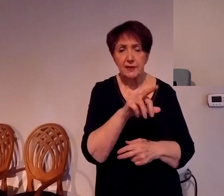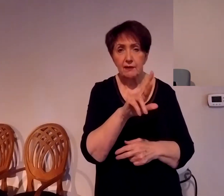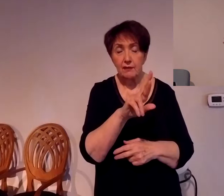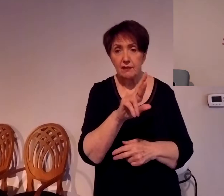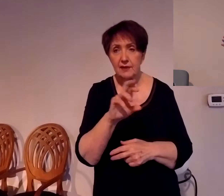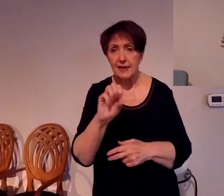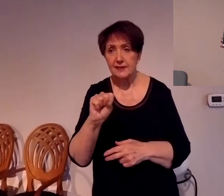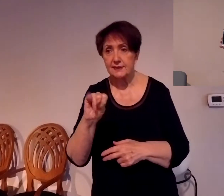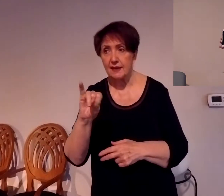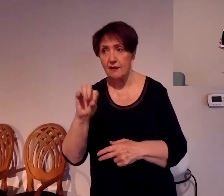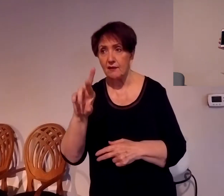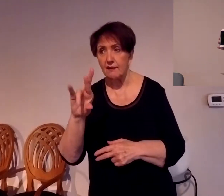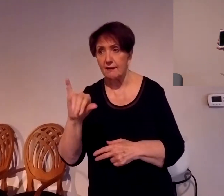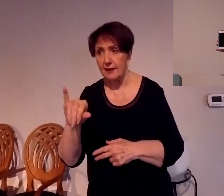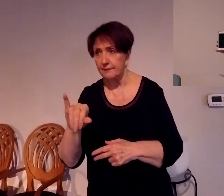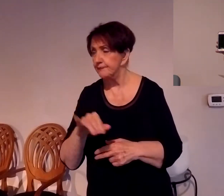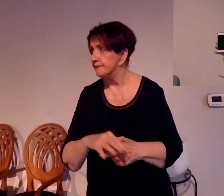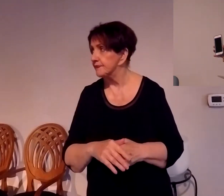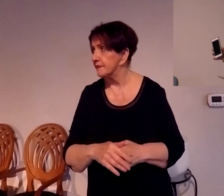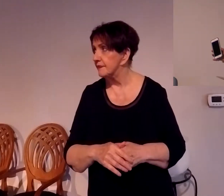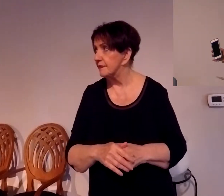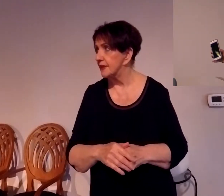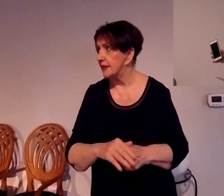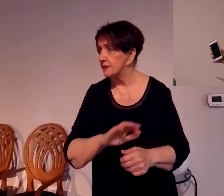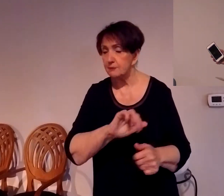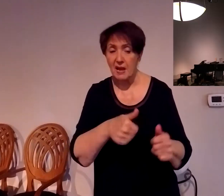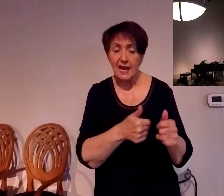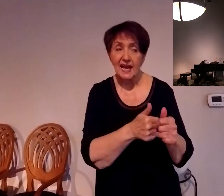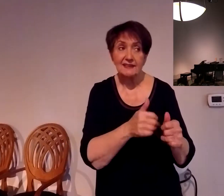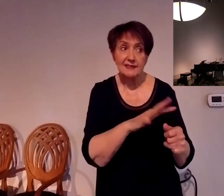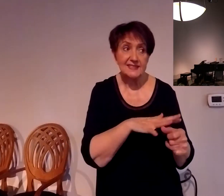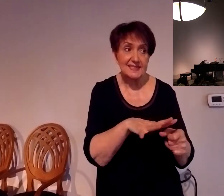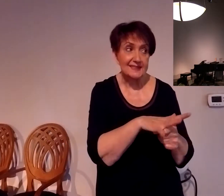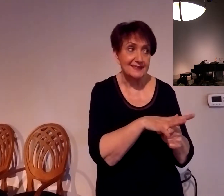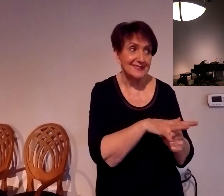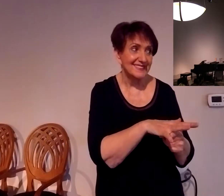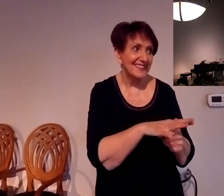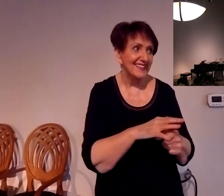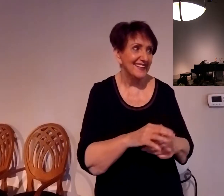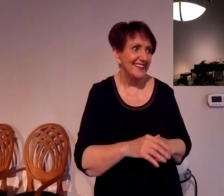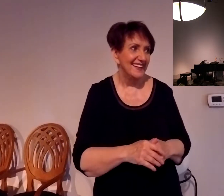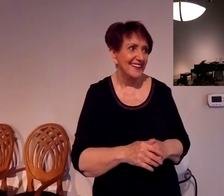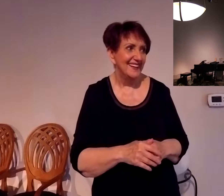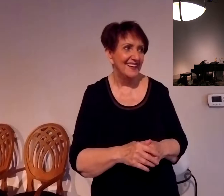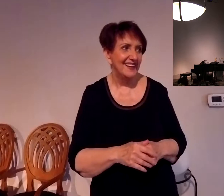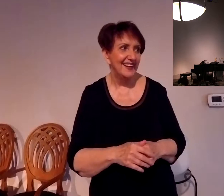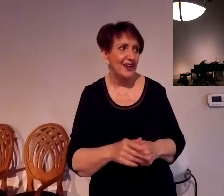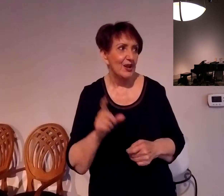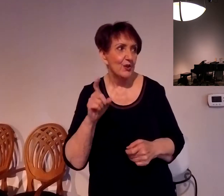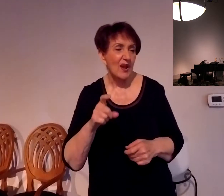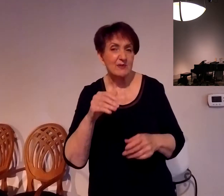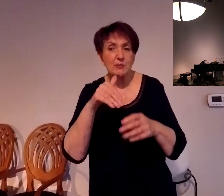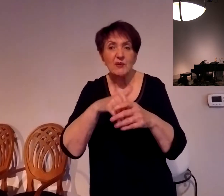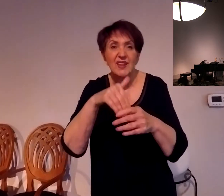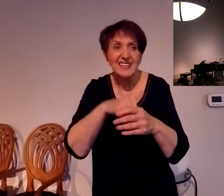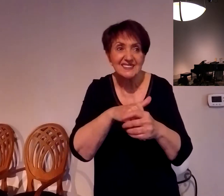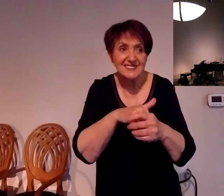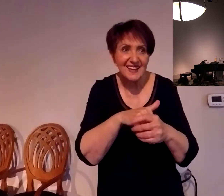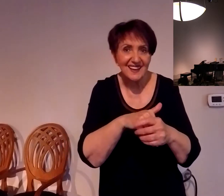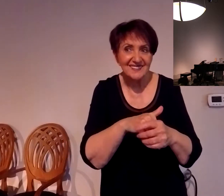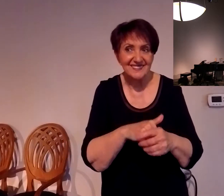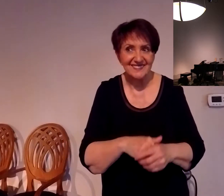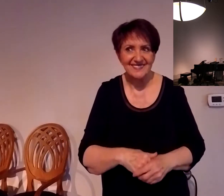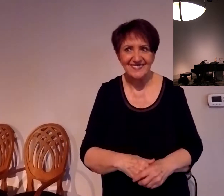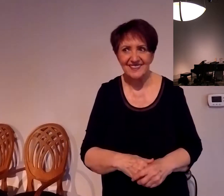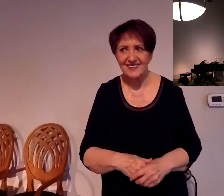Anybody heard of the super Siri? Because it's behind the scenes. You have to be on the inside. So